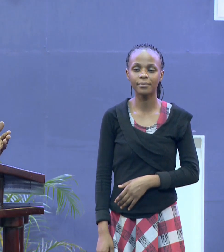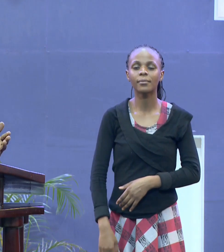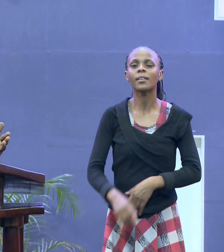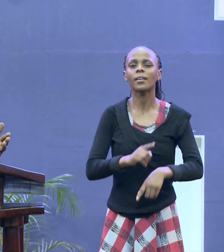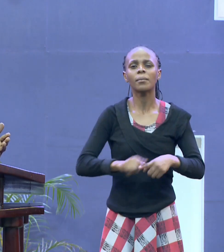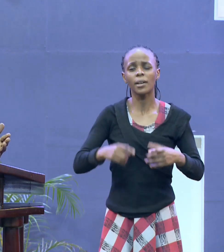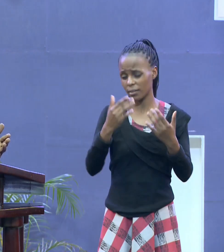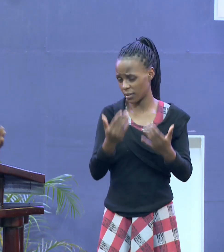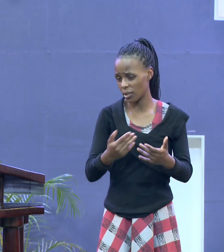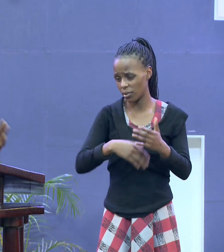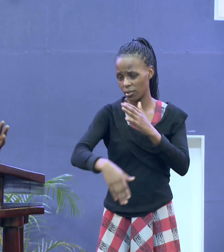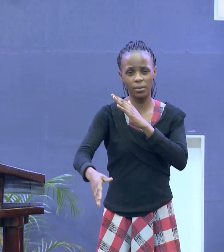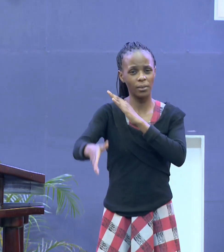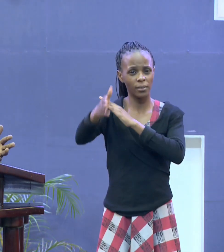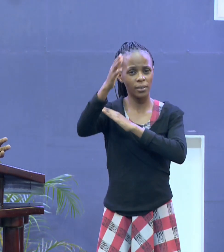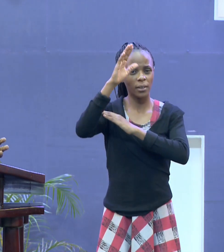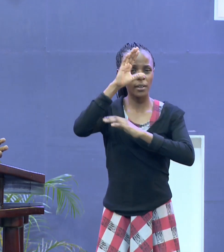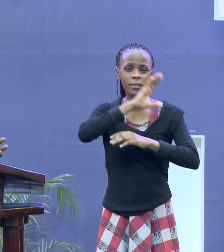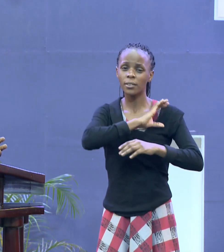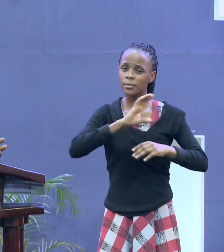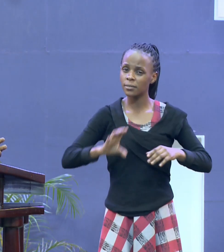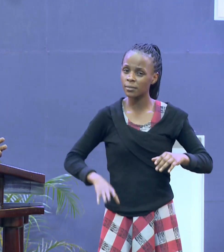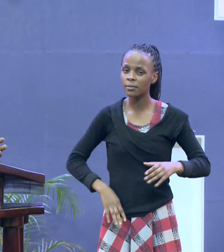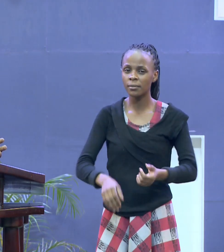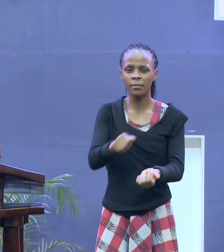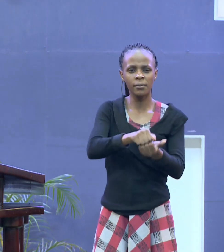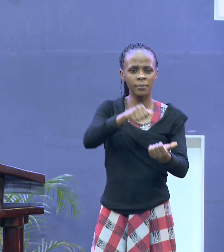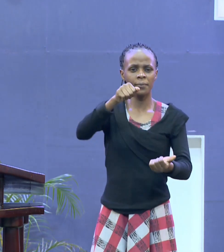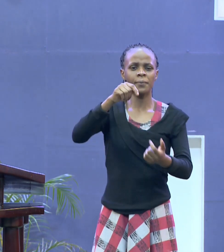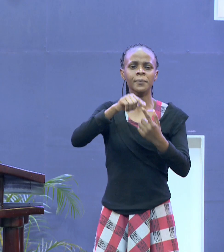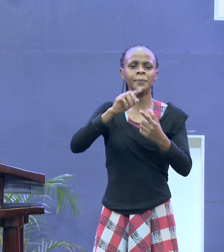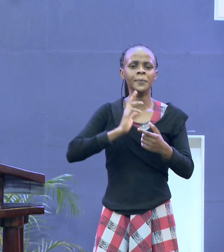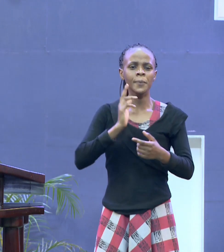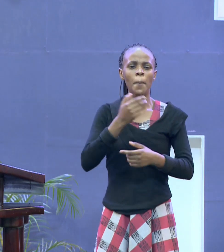this is the plan God is Christ is revealing to us. He says,